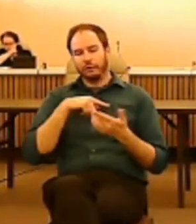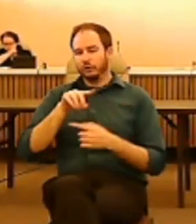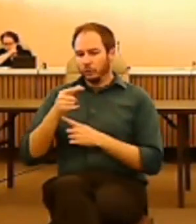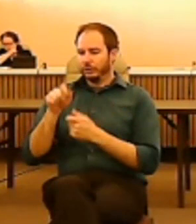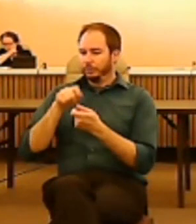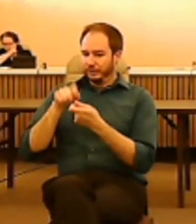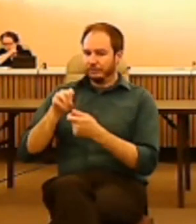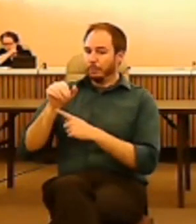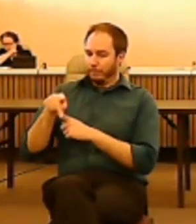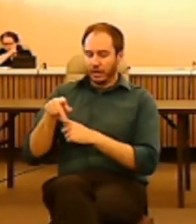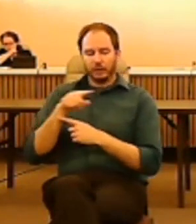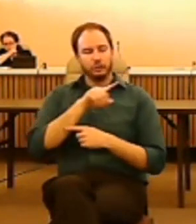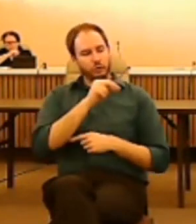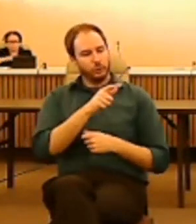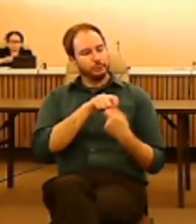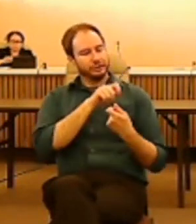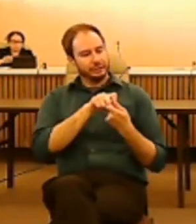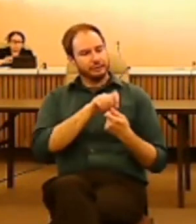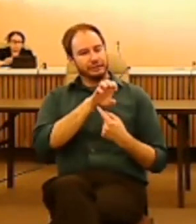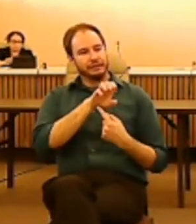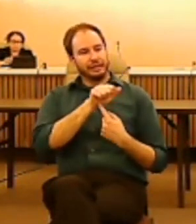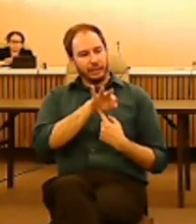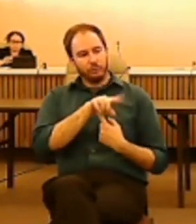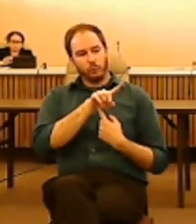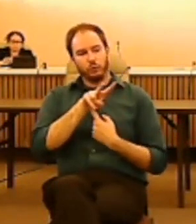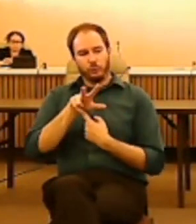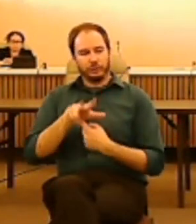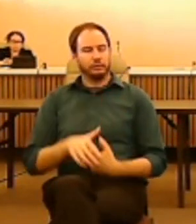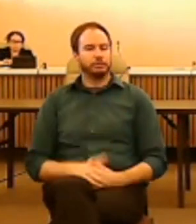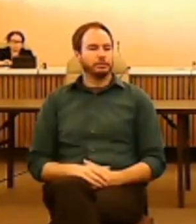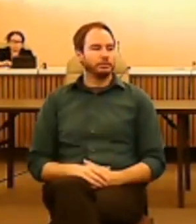specific maps, and then there's zoning specifics EAF 1, 2, and 3.